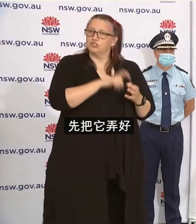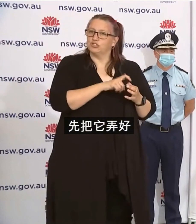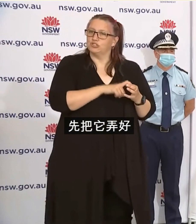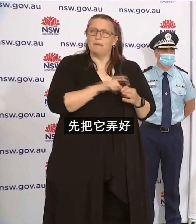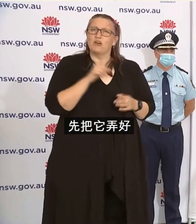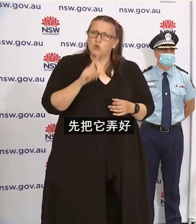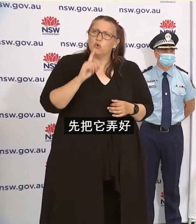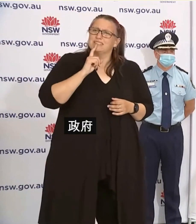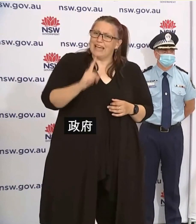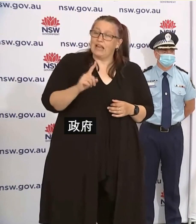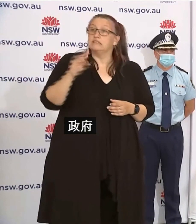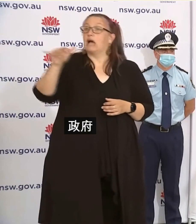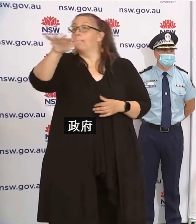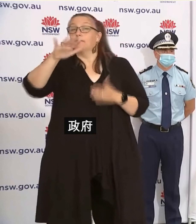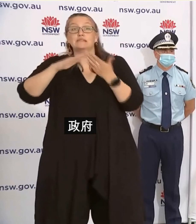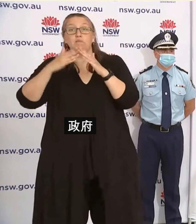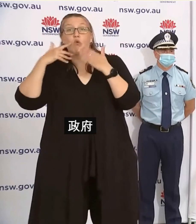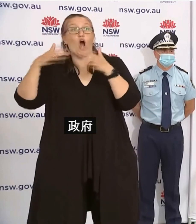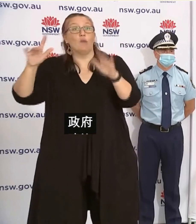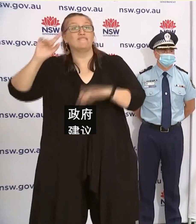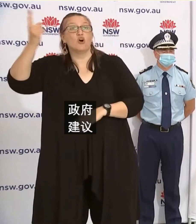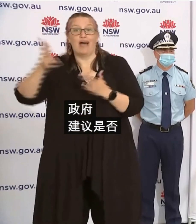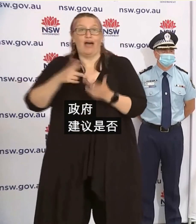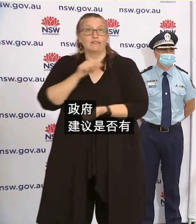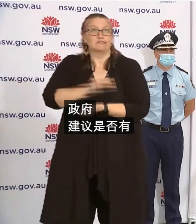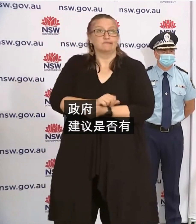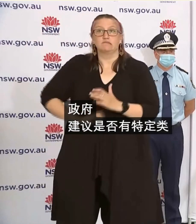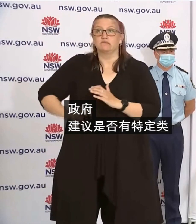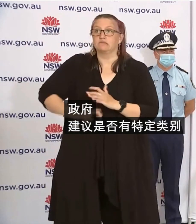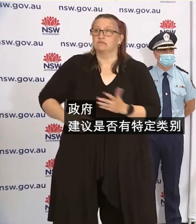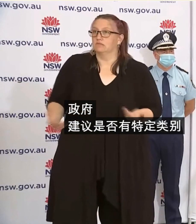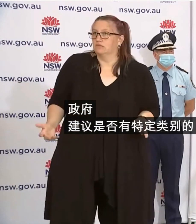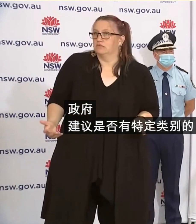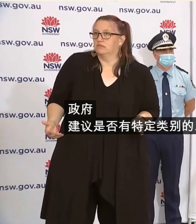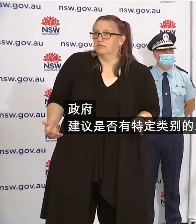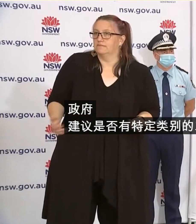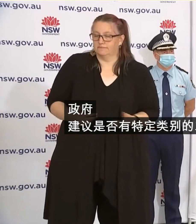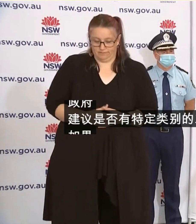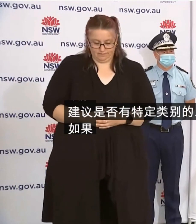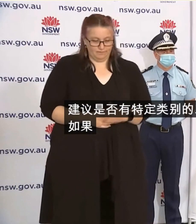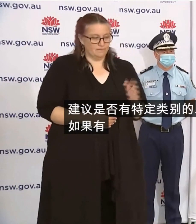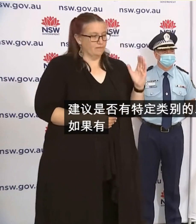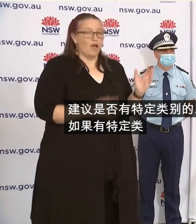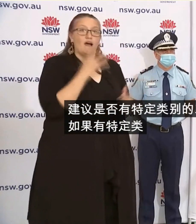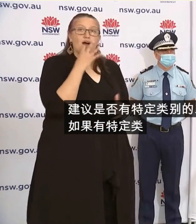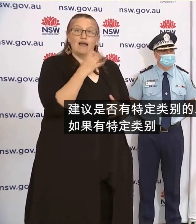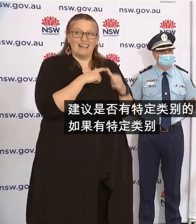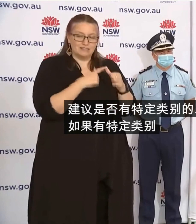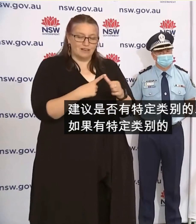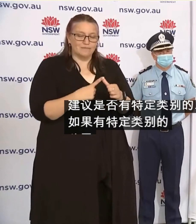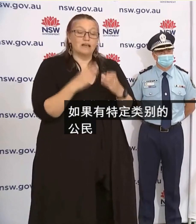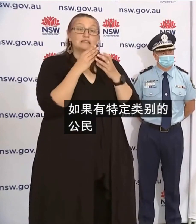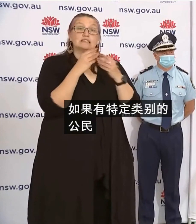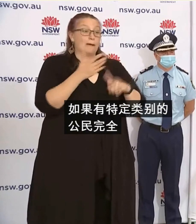asked the health team to provide government with advice to if there are certain class of workers, if there are certain